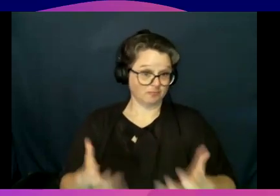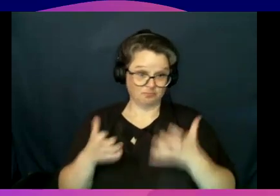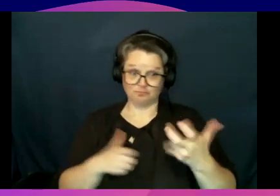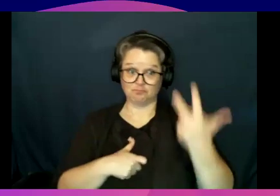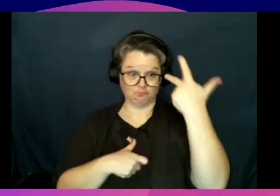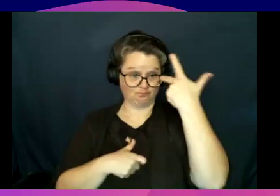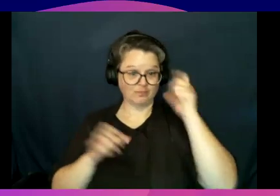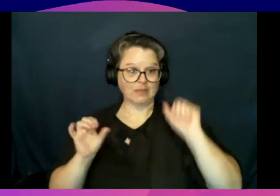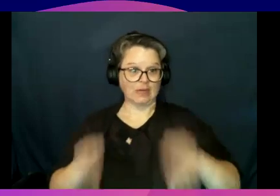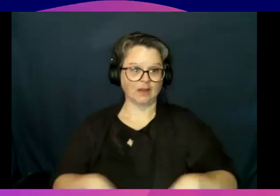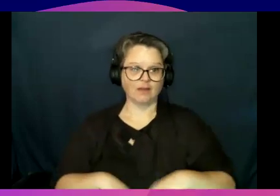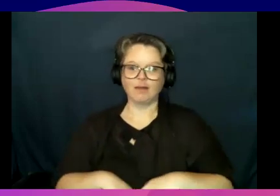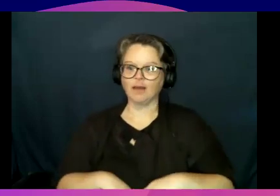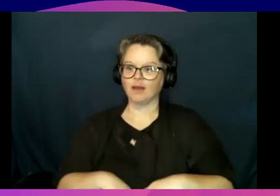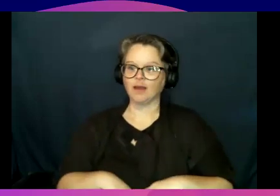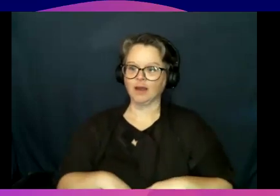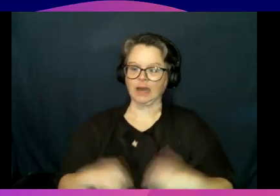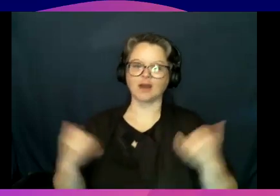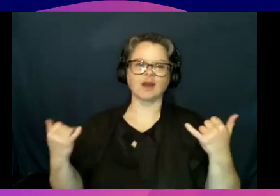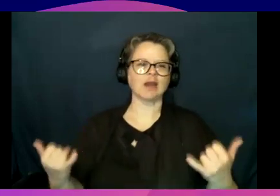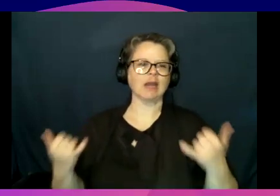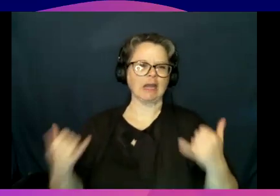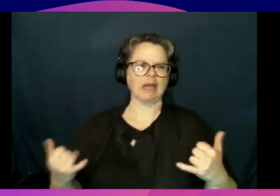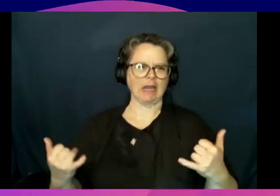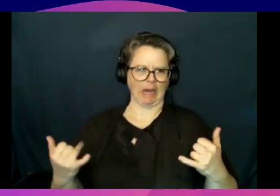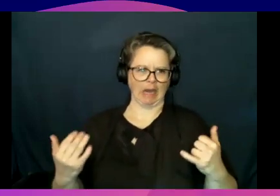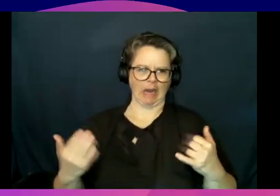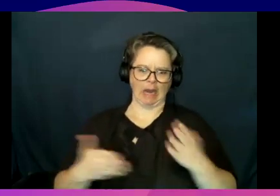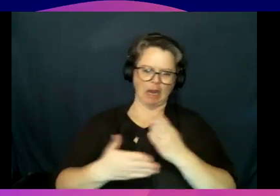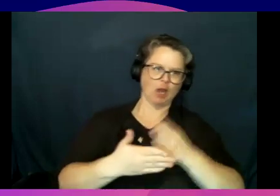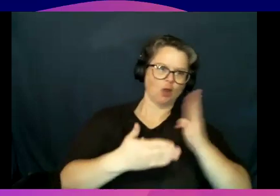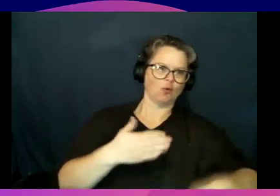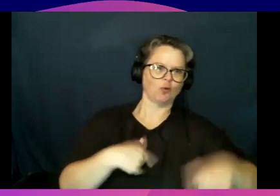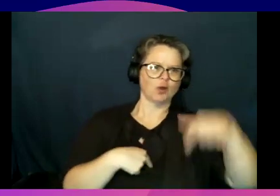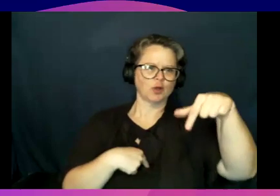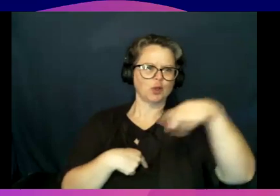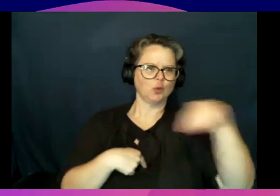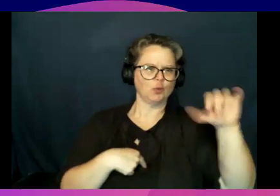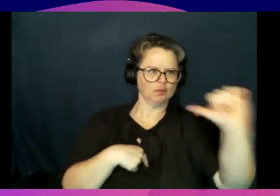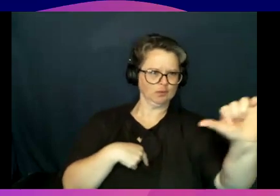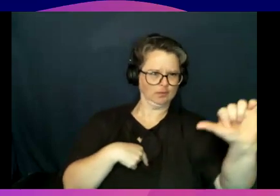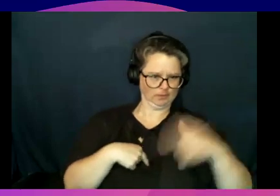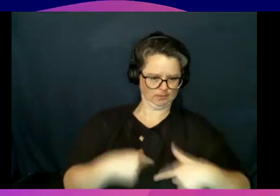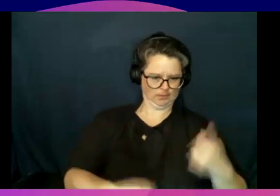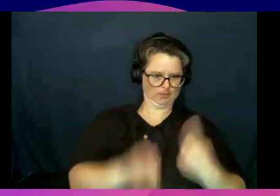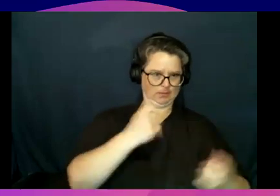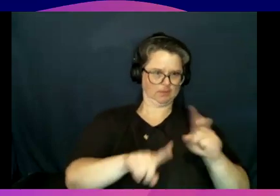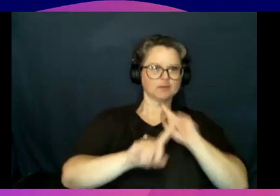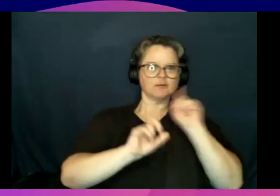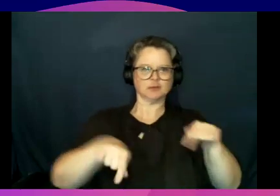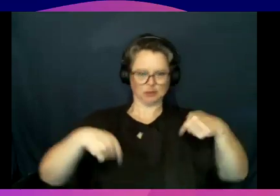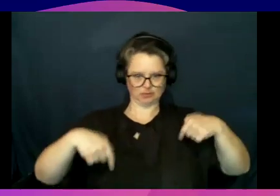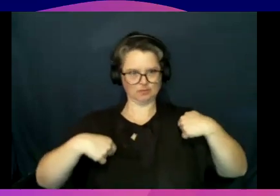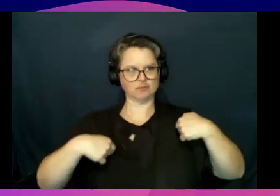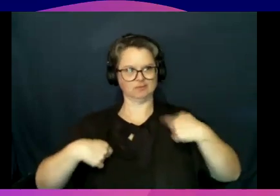Q&A period. We've received some questions from the audience. So the style for this Q&A period, we'll ask the question and then feel free.